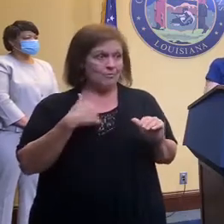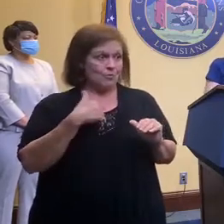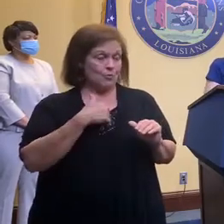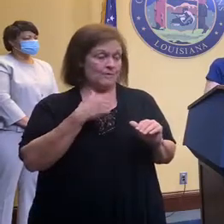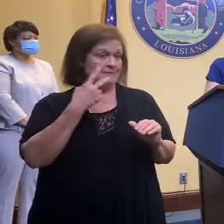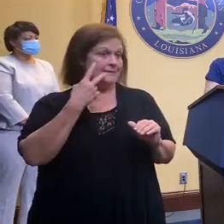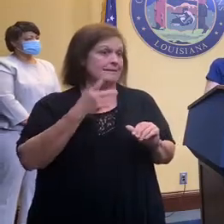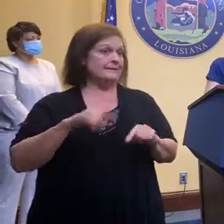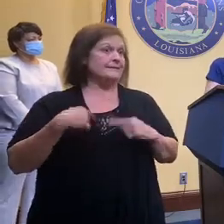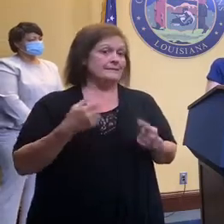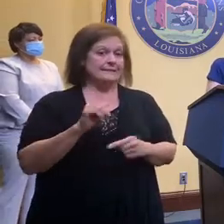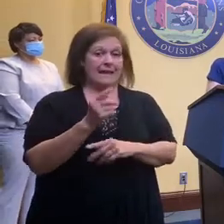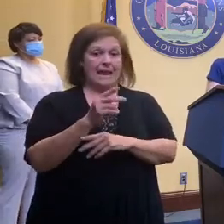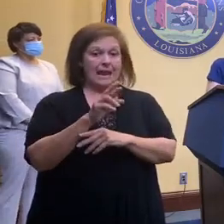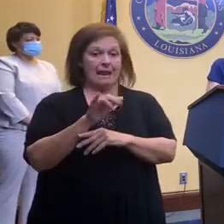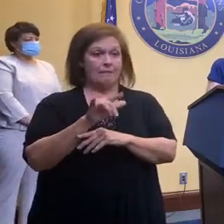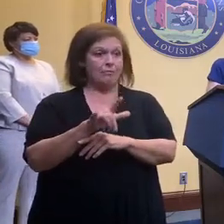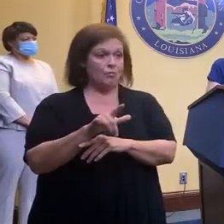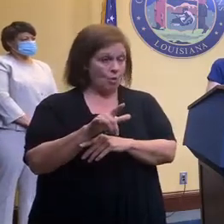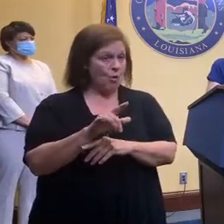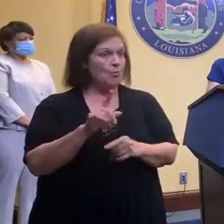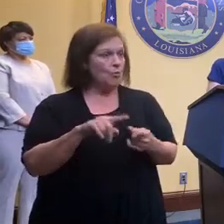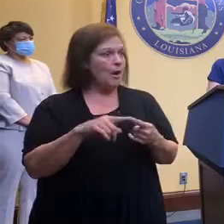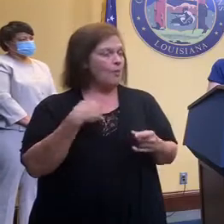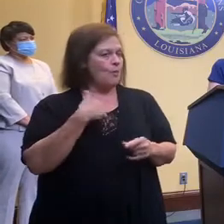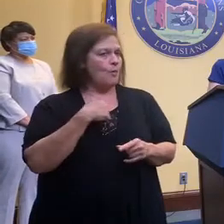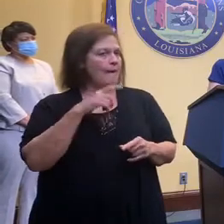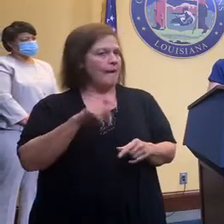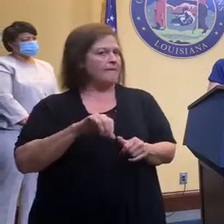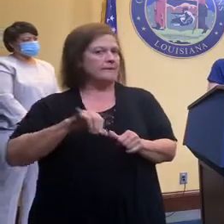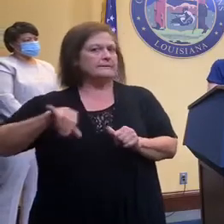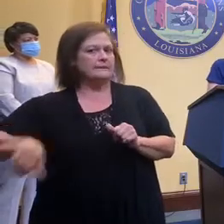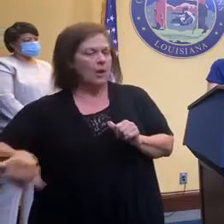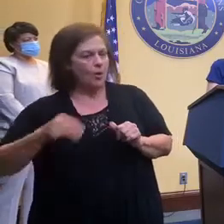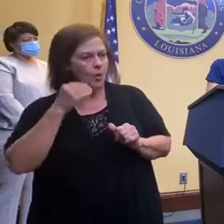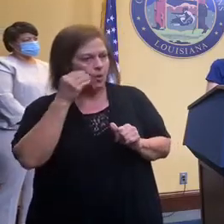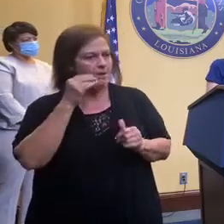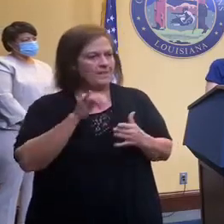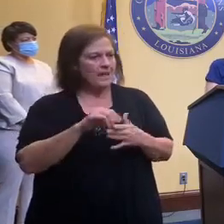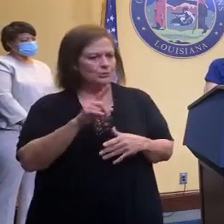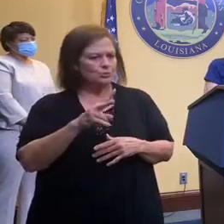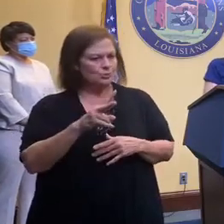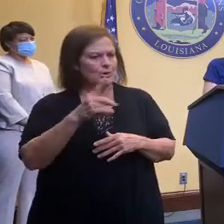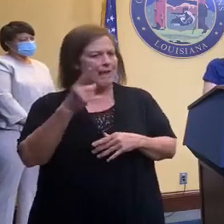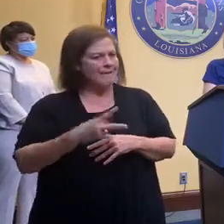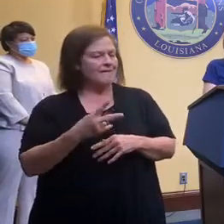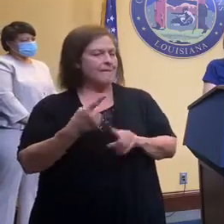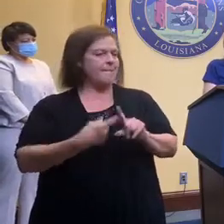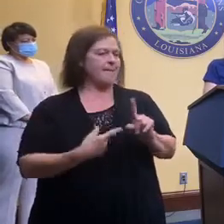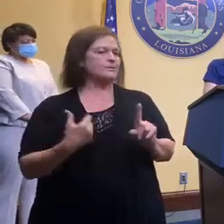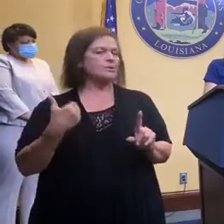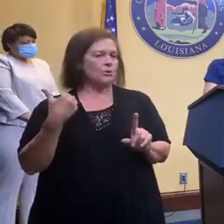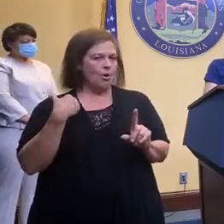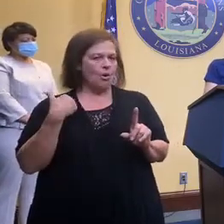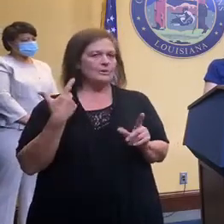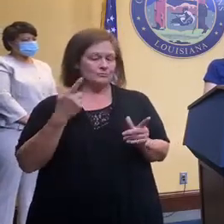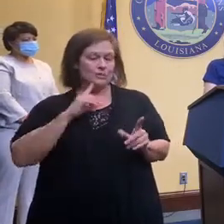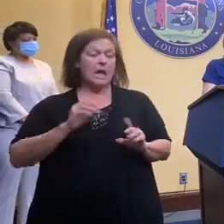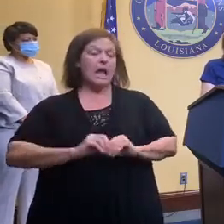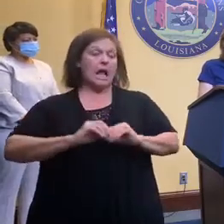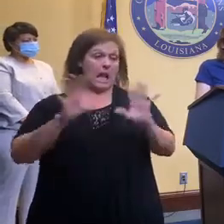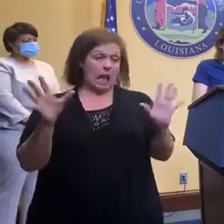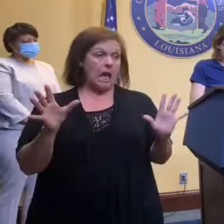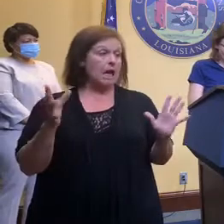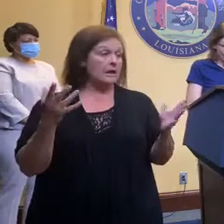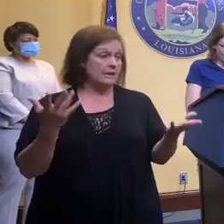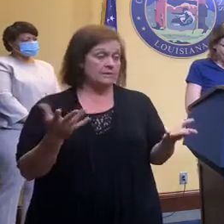April 20th when we were under a full stay-at-home order. So that's 2.5 months ago. It's very clear from our conversations